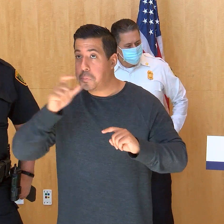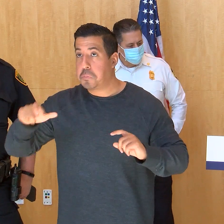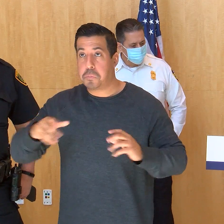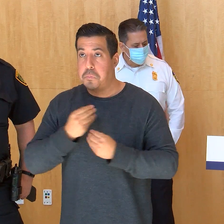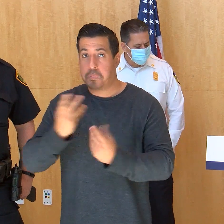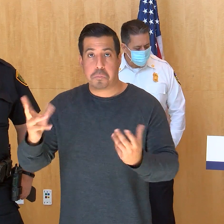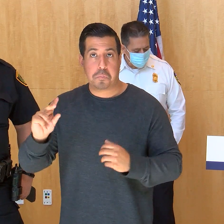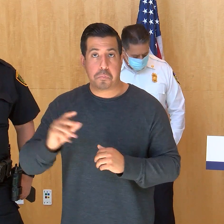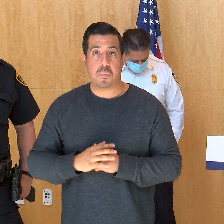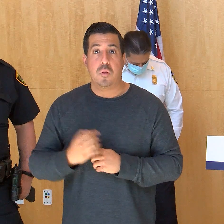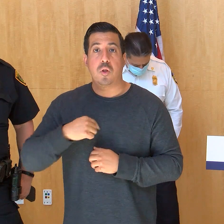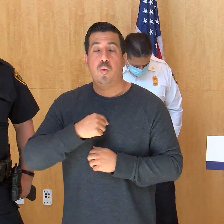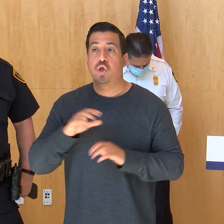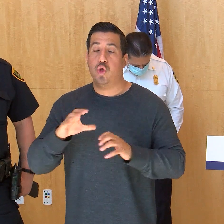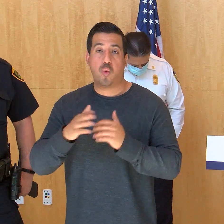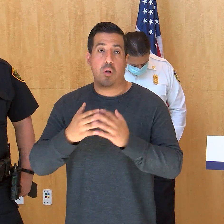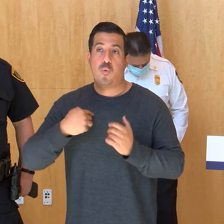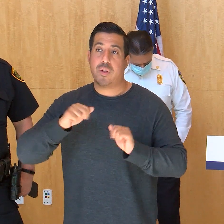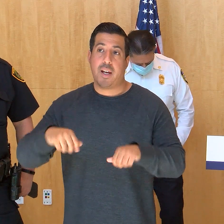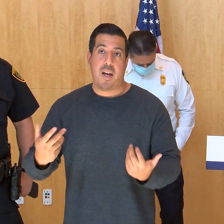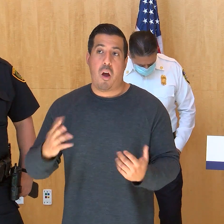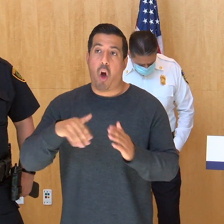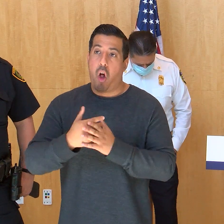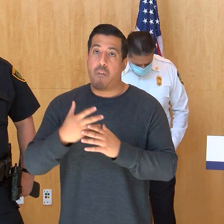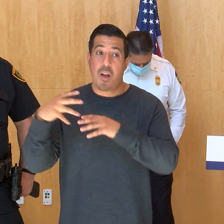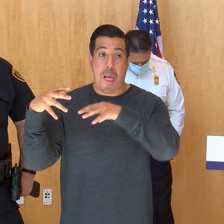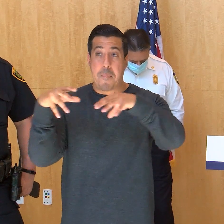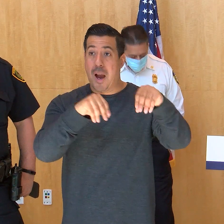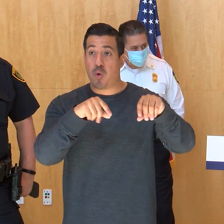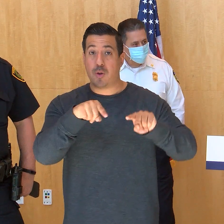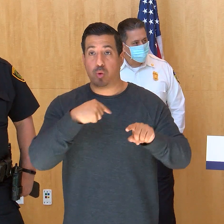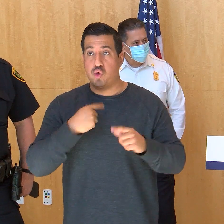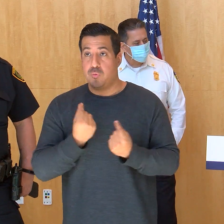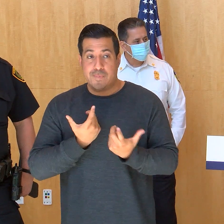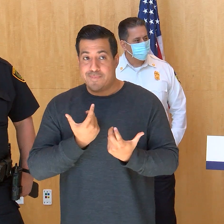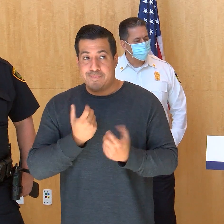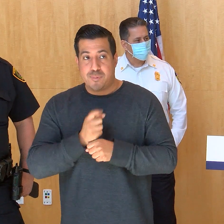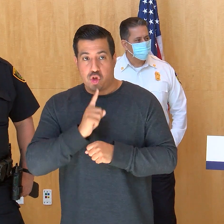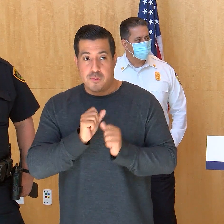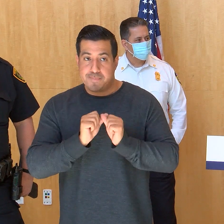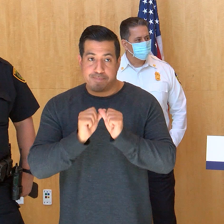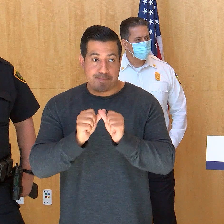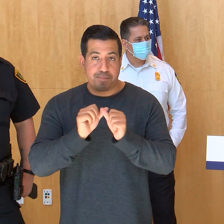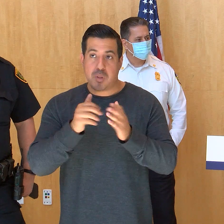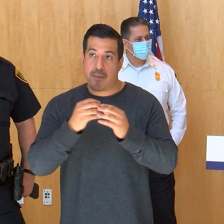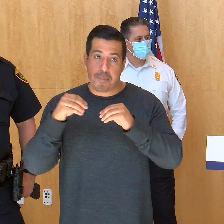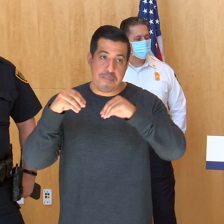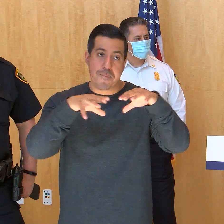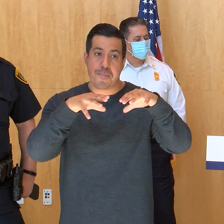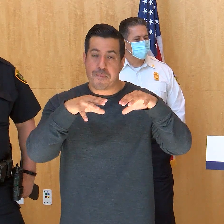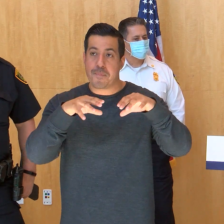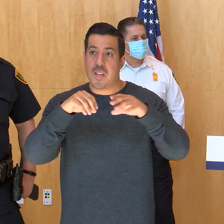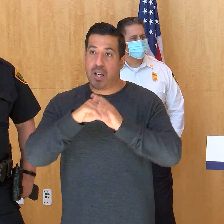given. And then we're doing everything we can with all of the power outages to make sure that we maintain power